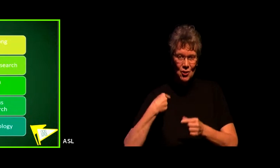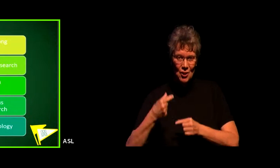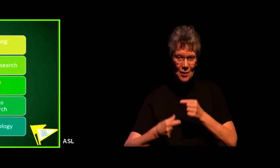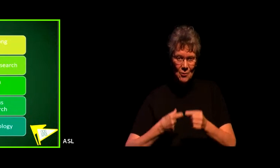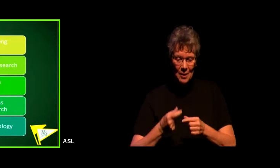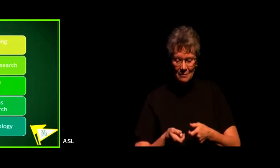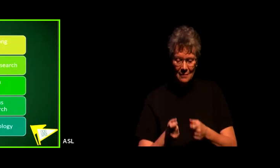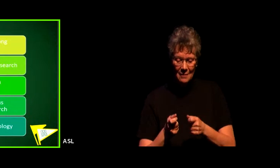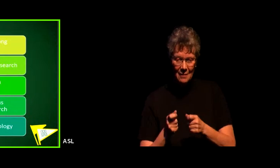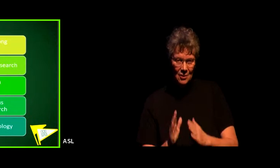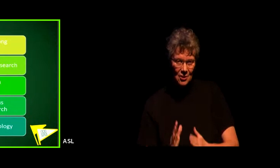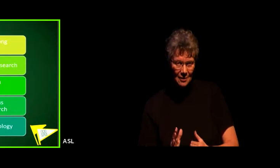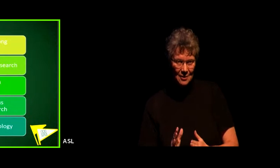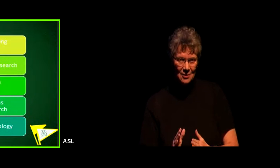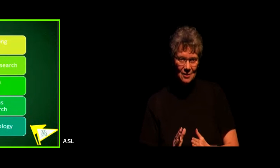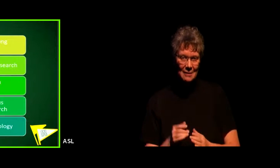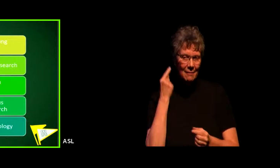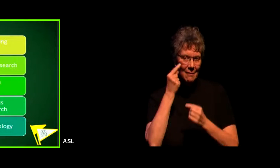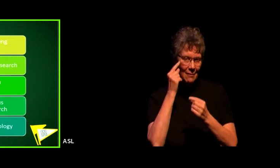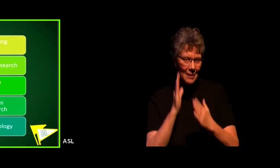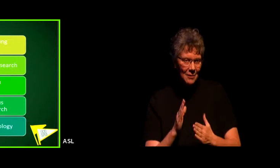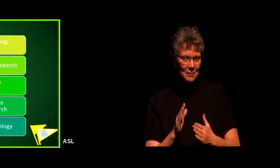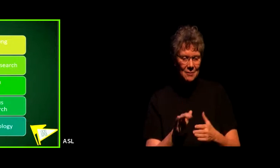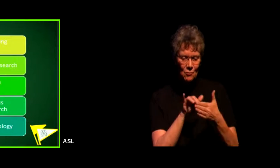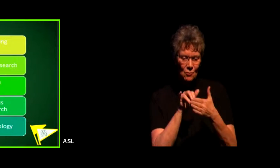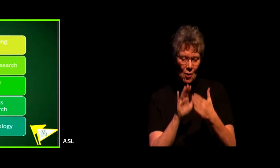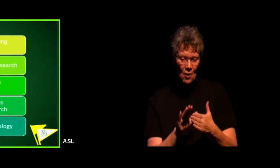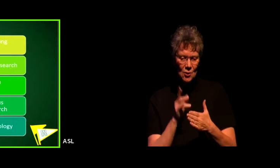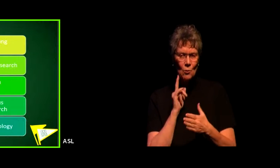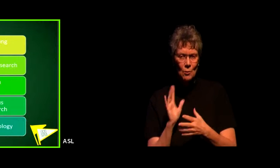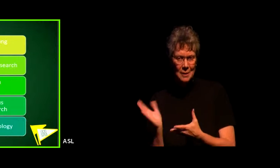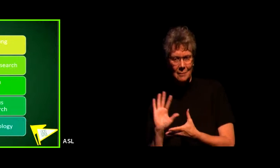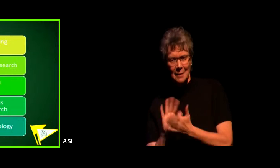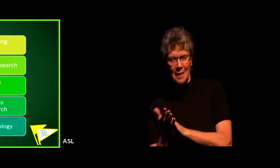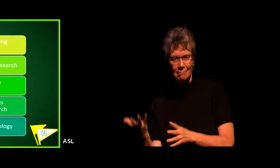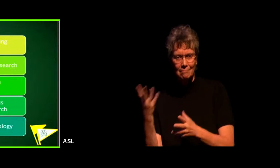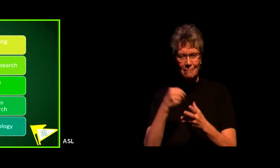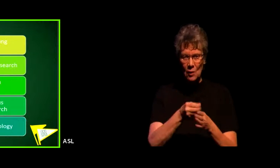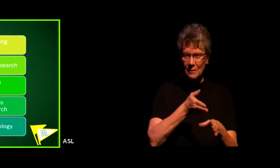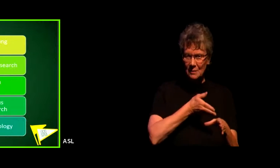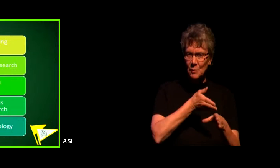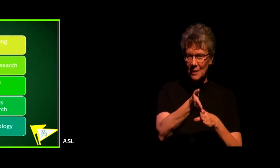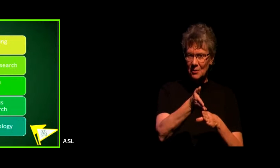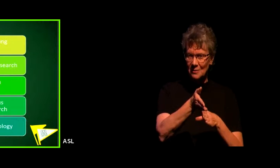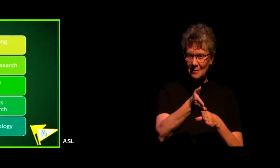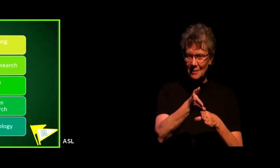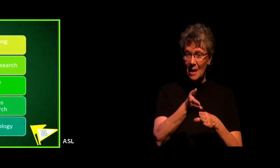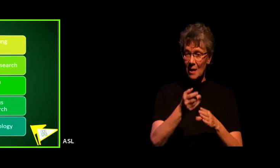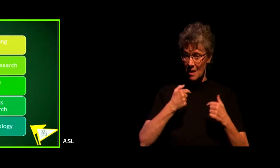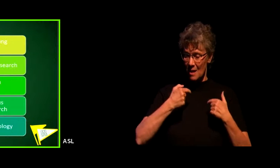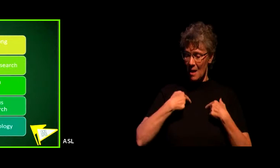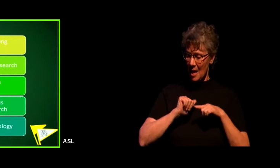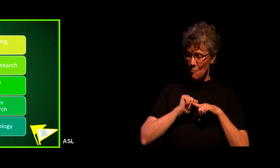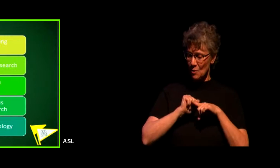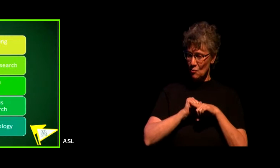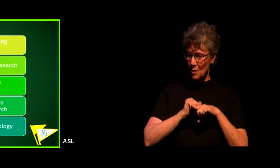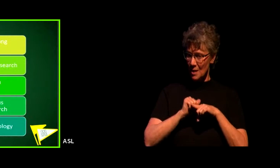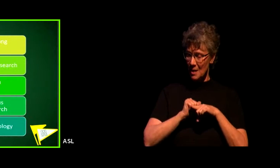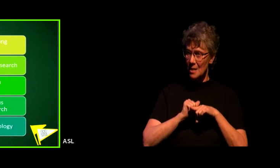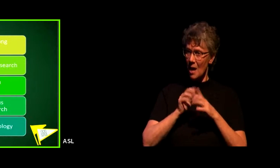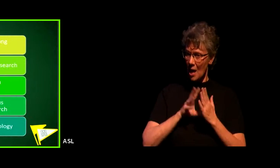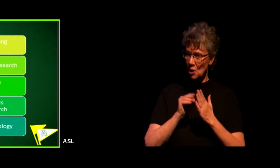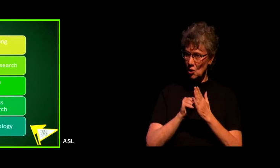of folks who will enter into all realms of archaeology. I certainly was trained in a way that told me archaeology was something very